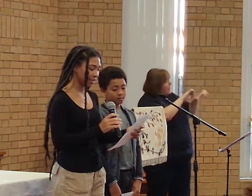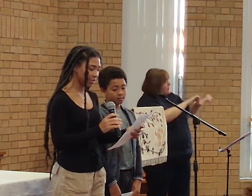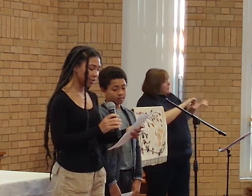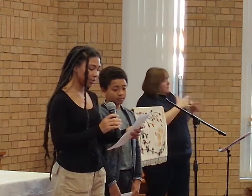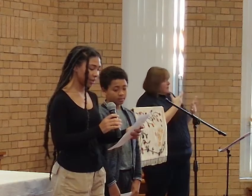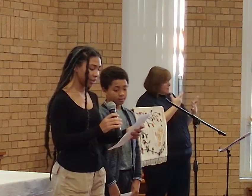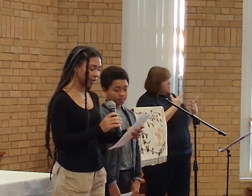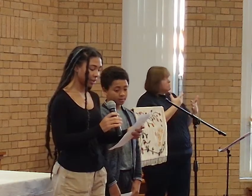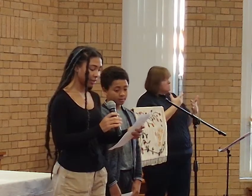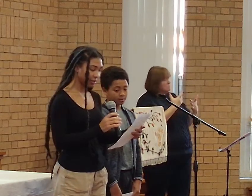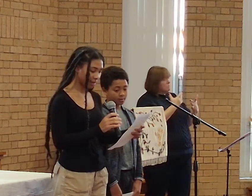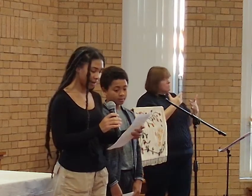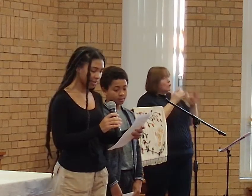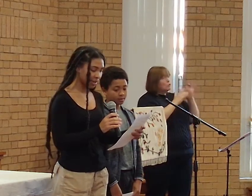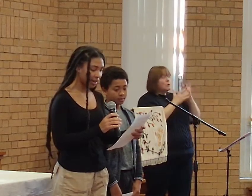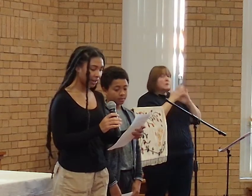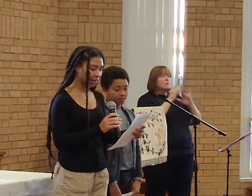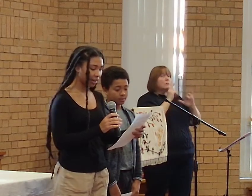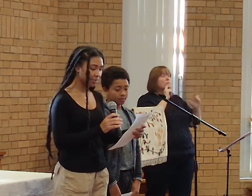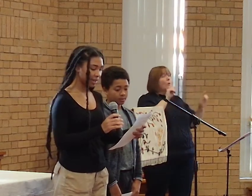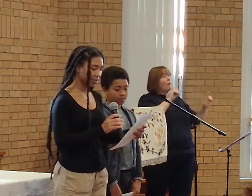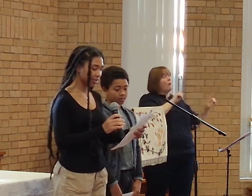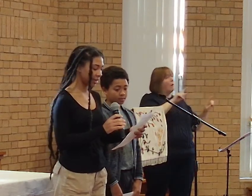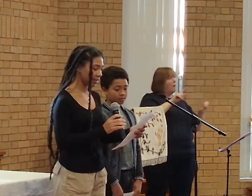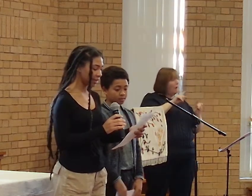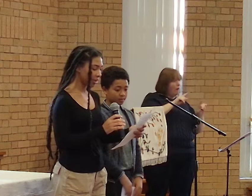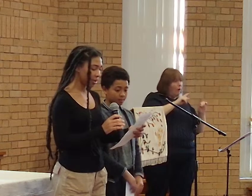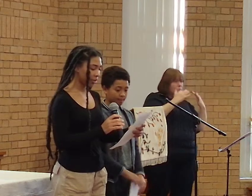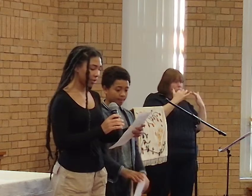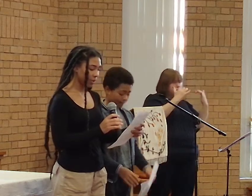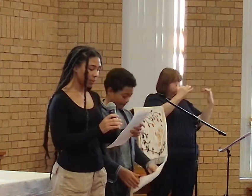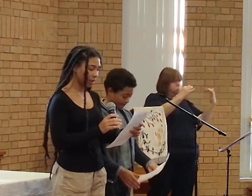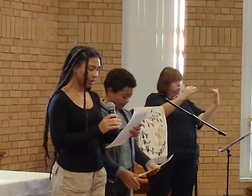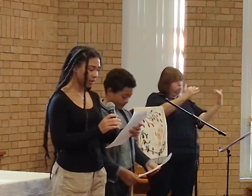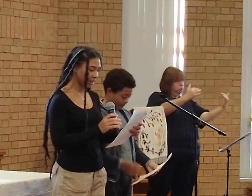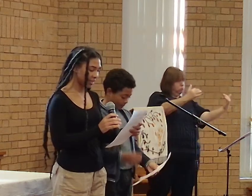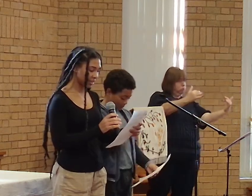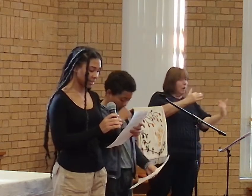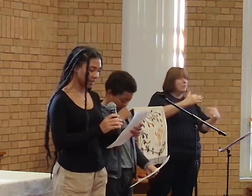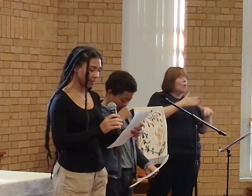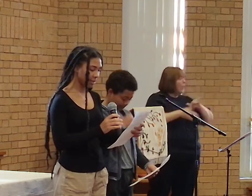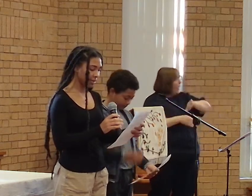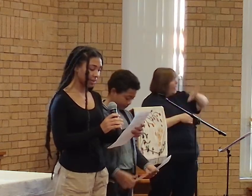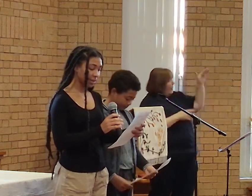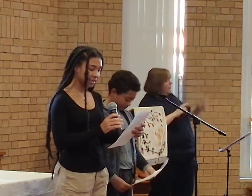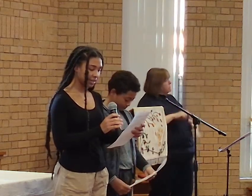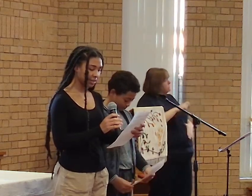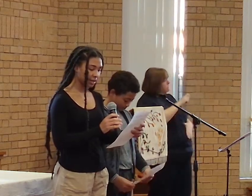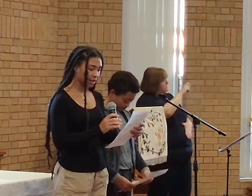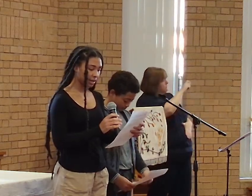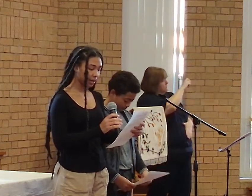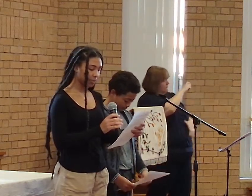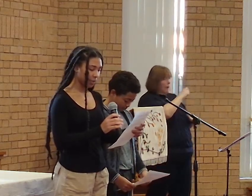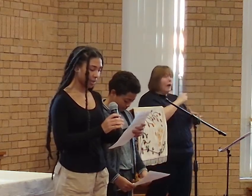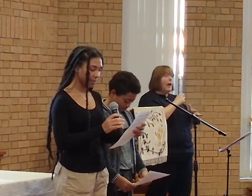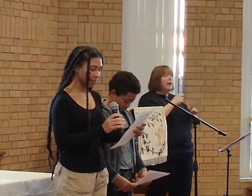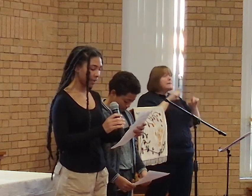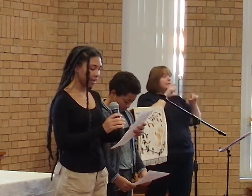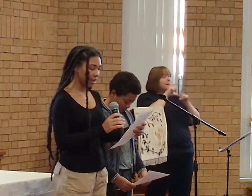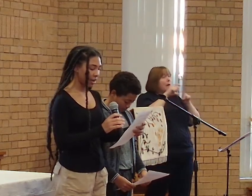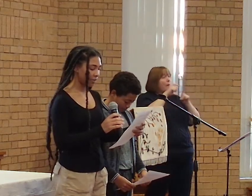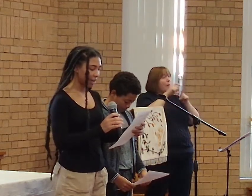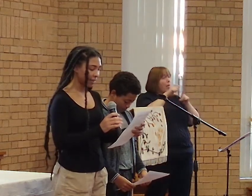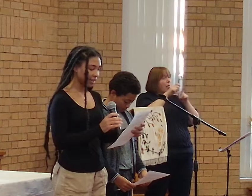his ministry drawing huge crowds, he climbed a hillside. Those who were apprenticed to him, the committed, climbed with